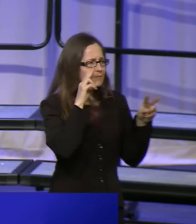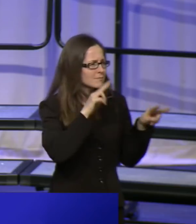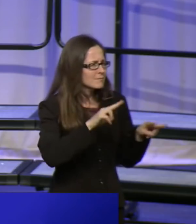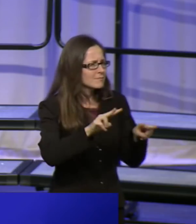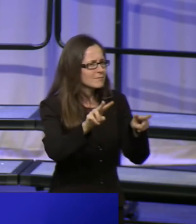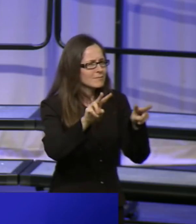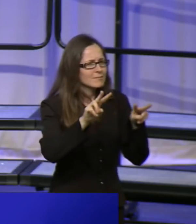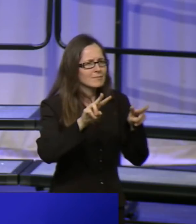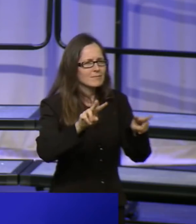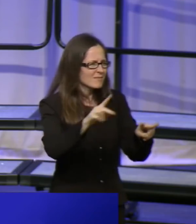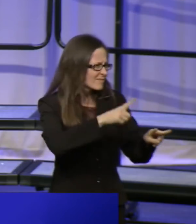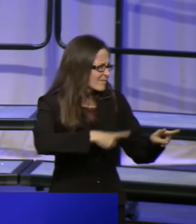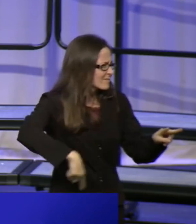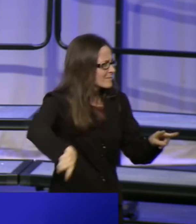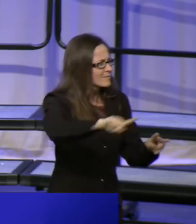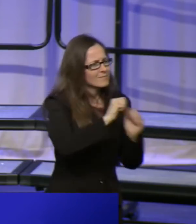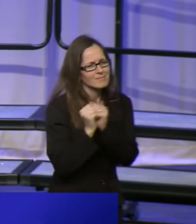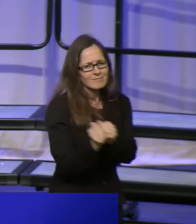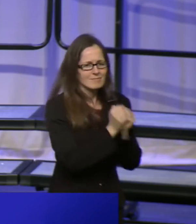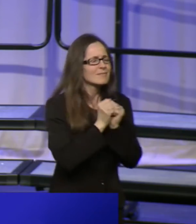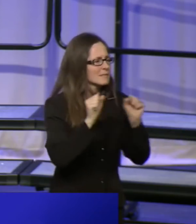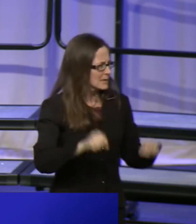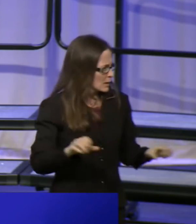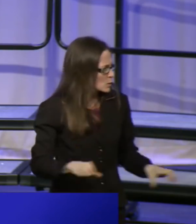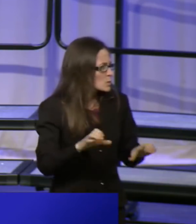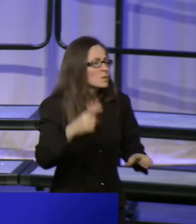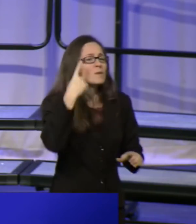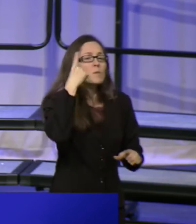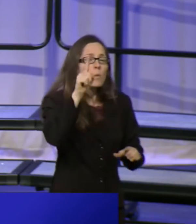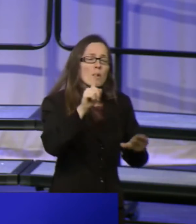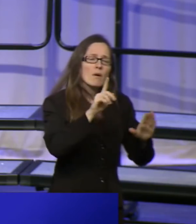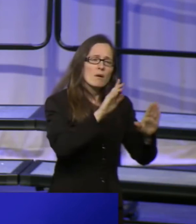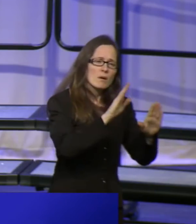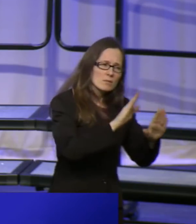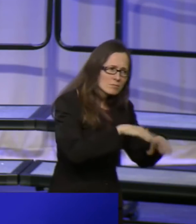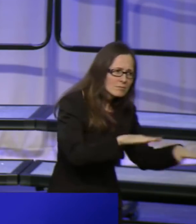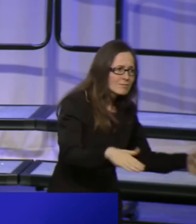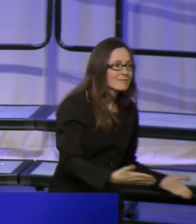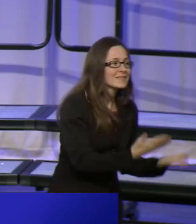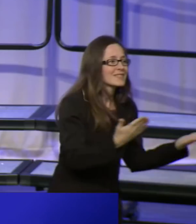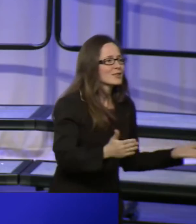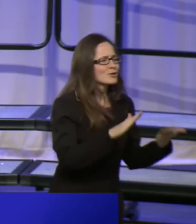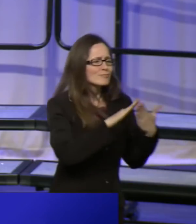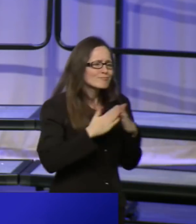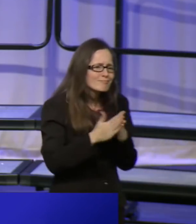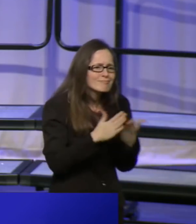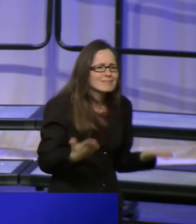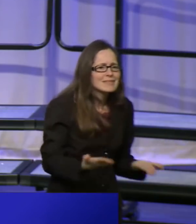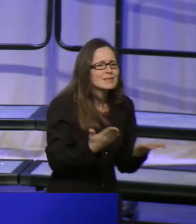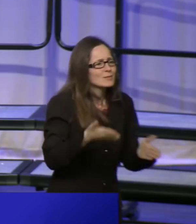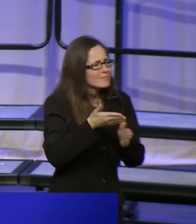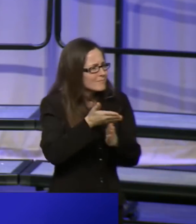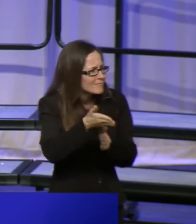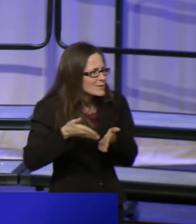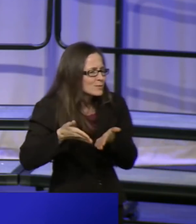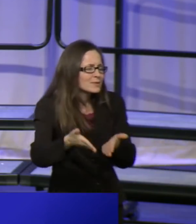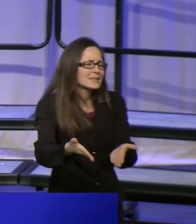of us together, in the next 4 years, for our kids, for our neighborhoods, for our main streets, and our